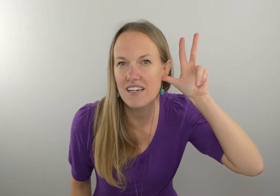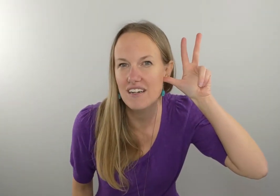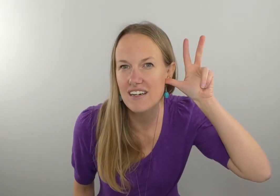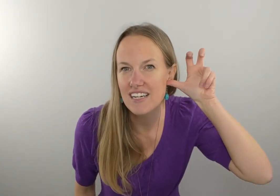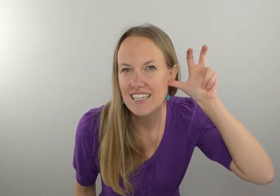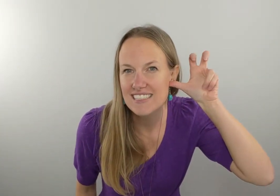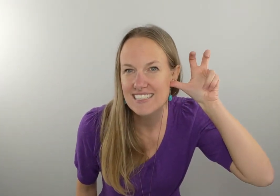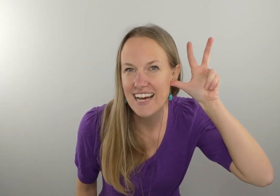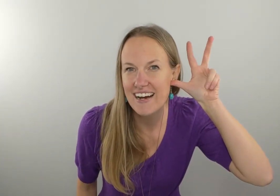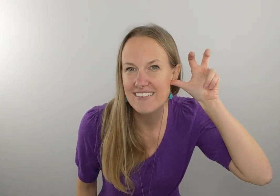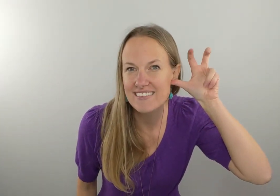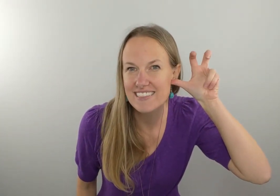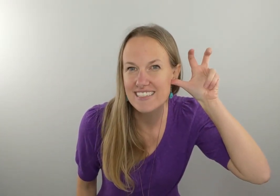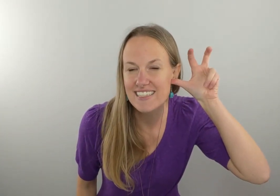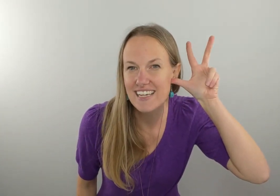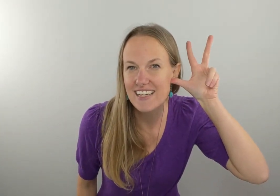here, sound, okay?